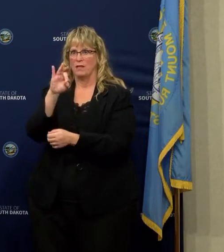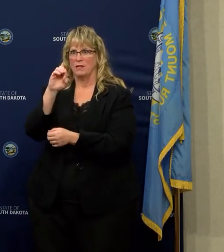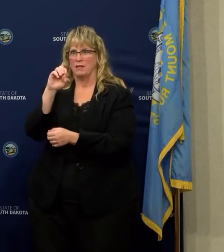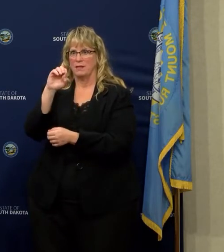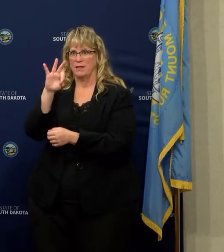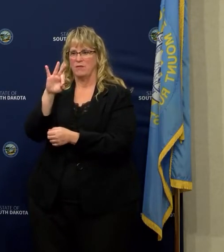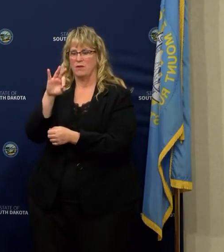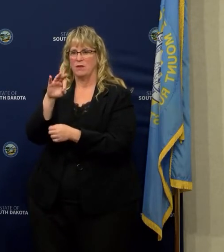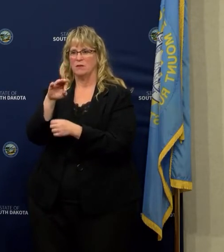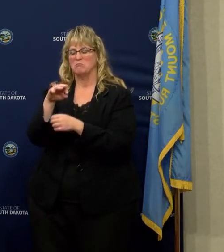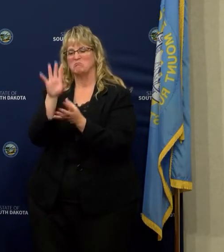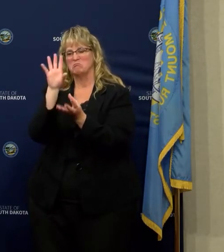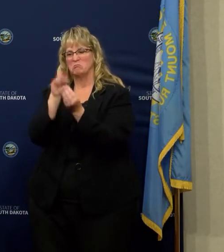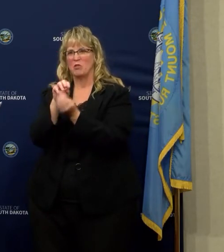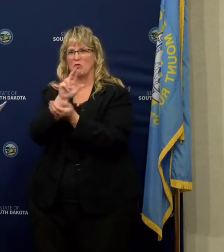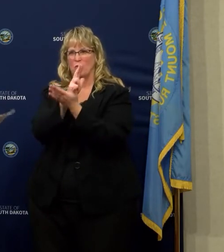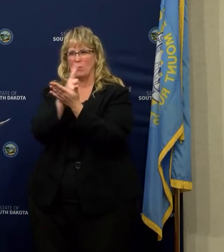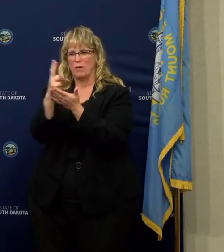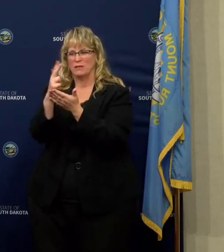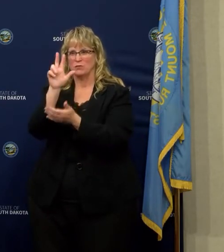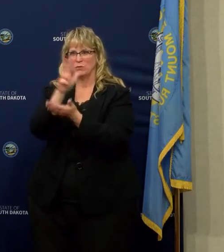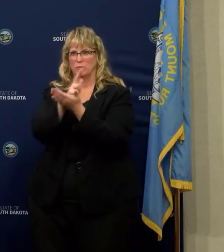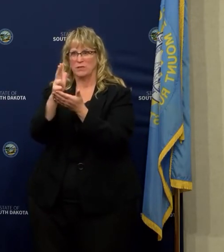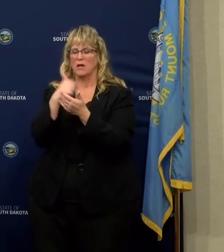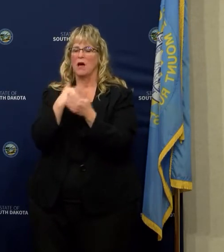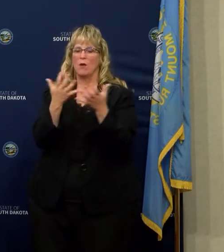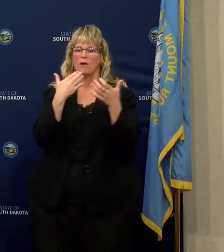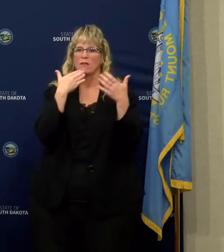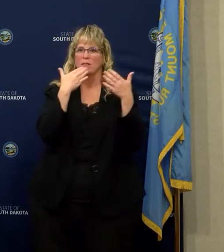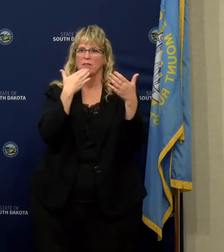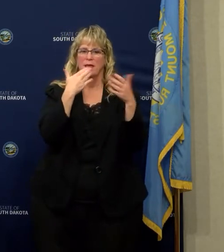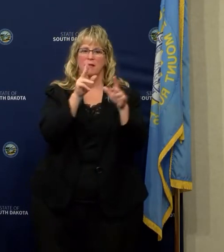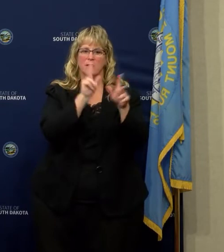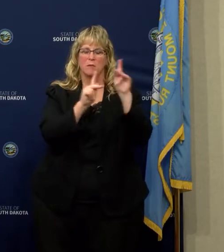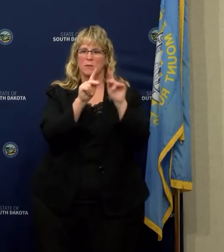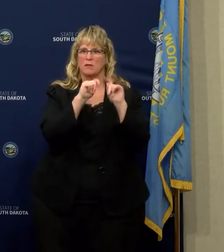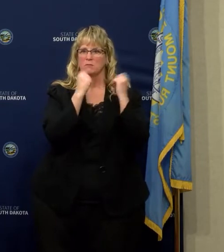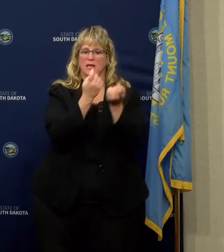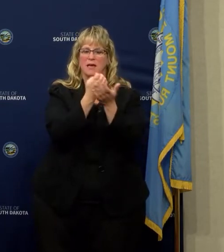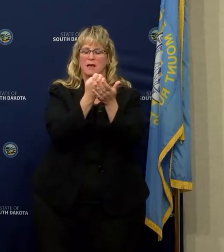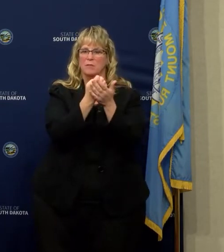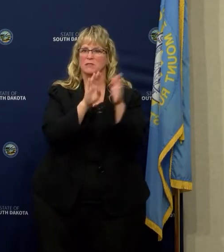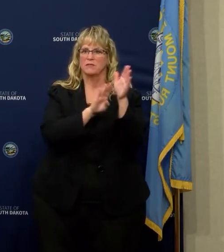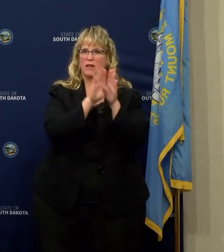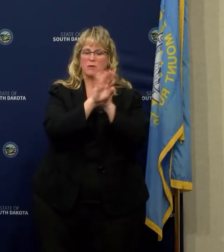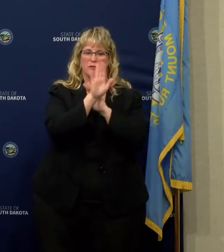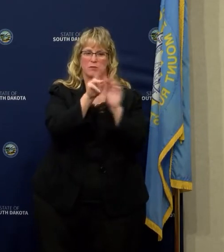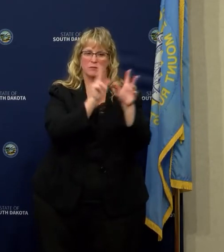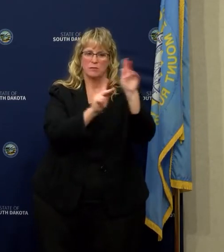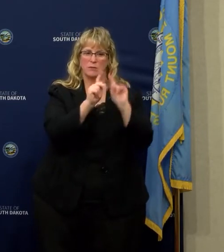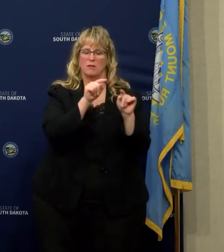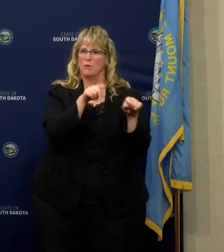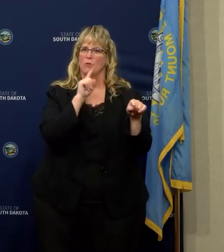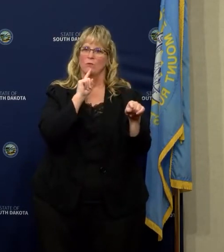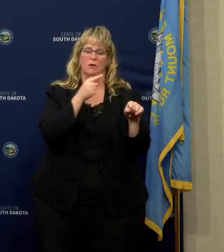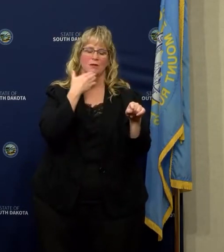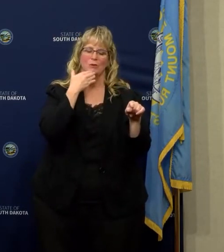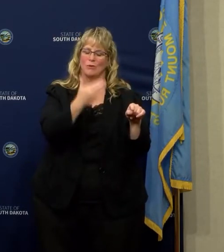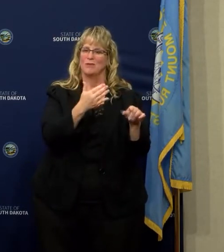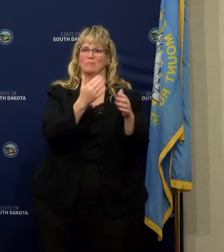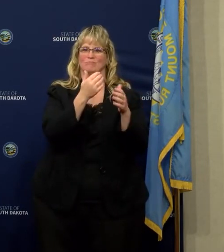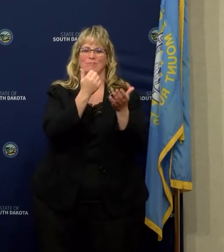over 3 weeks. And so I specifically want to thank our team over at Economic Development. They were amazing in